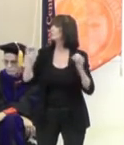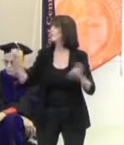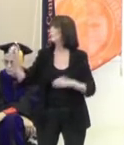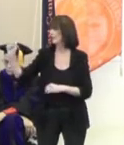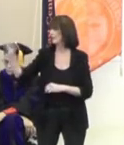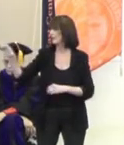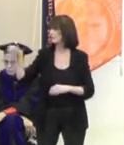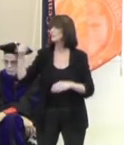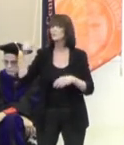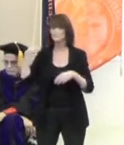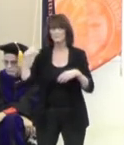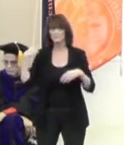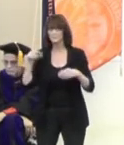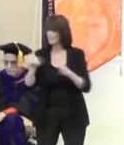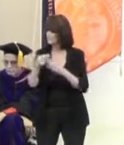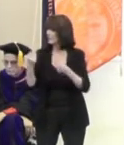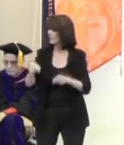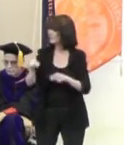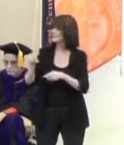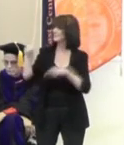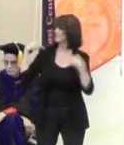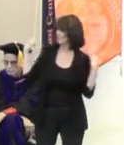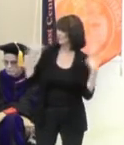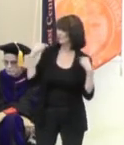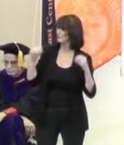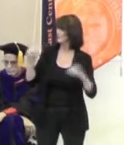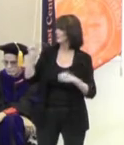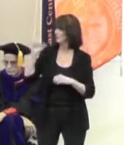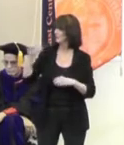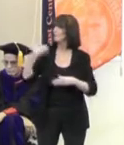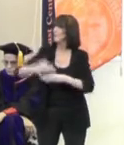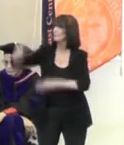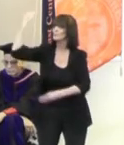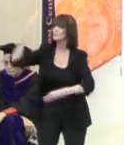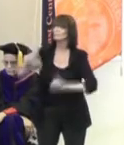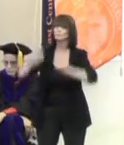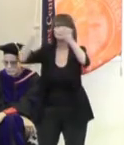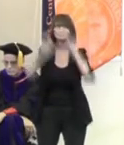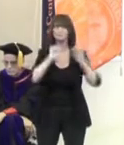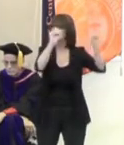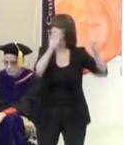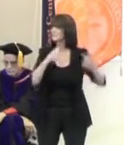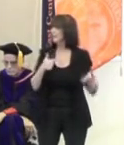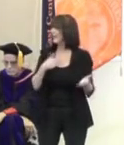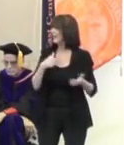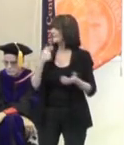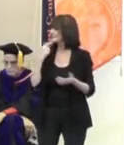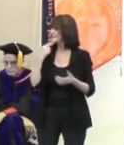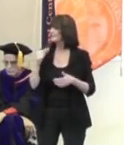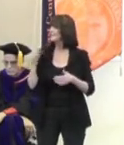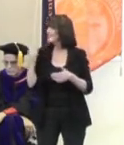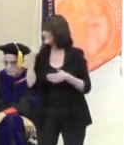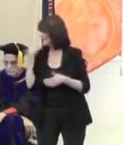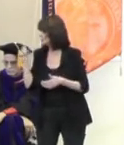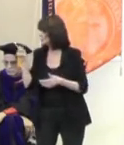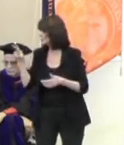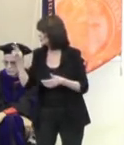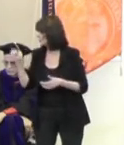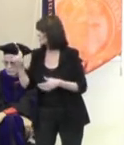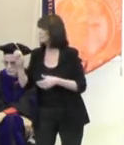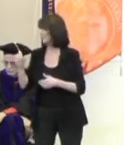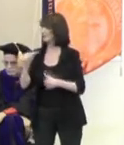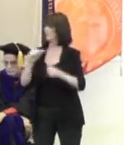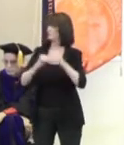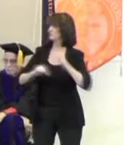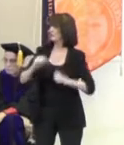the gym. No air conditioning, they raised the windows. They said, now George, be dramatic,